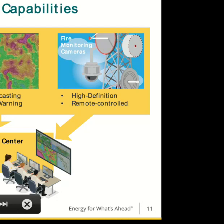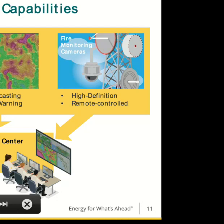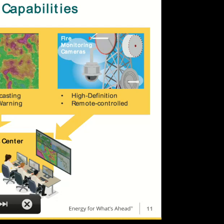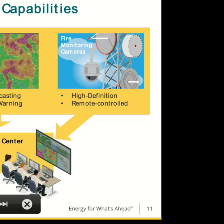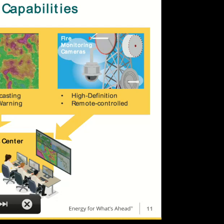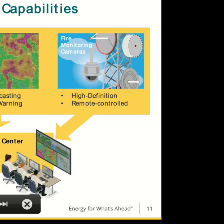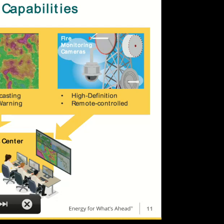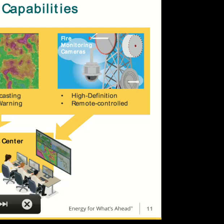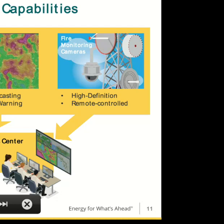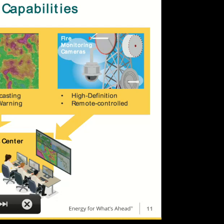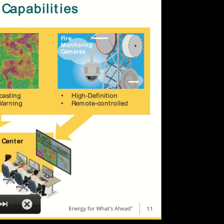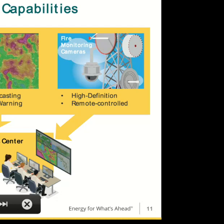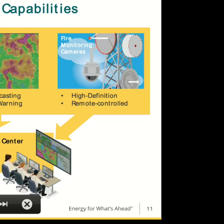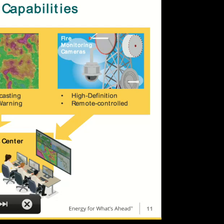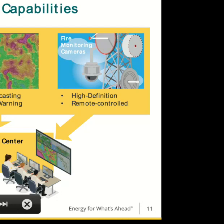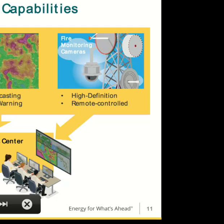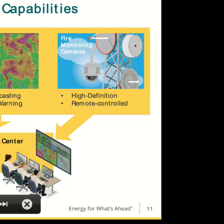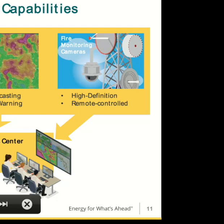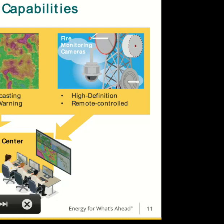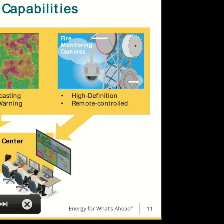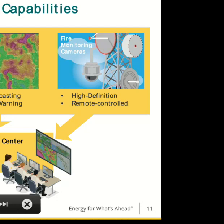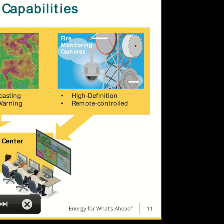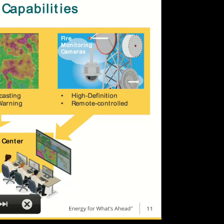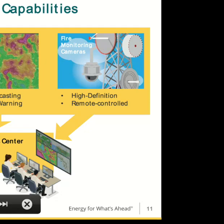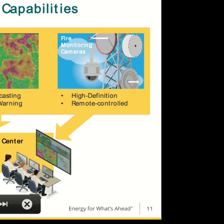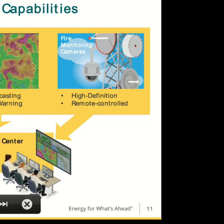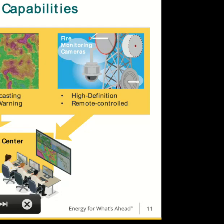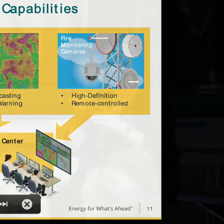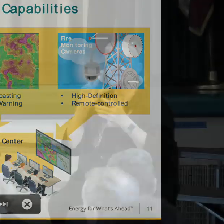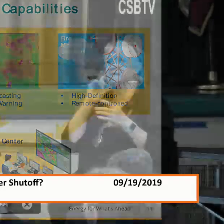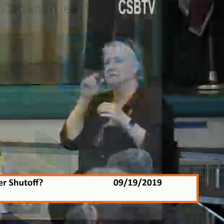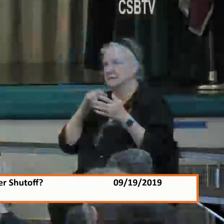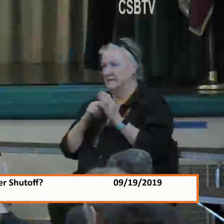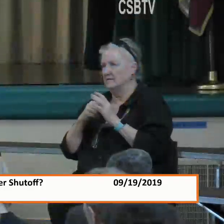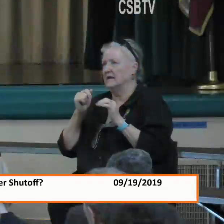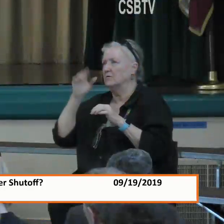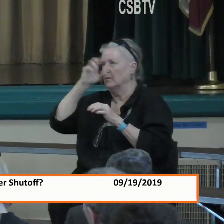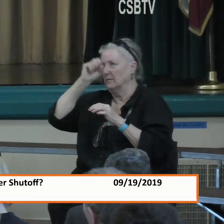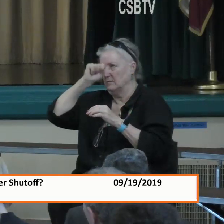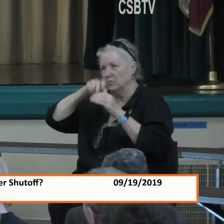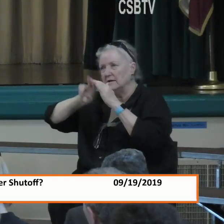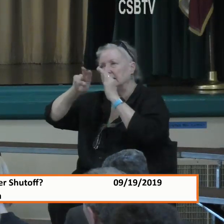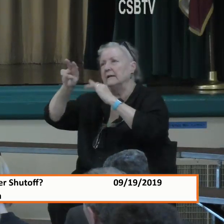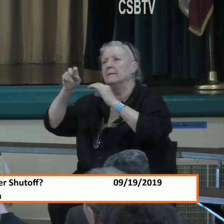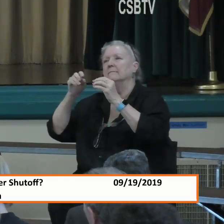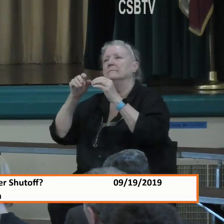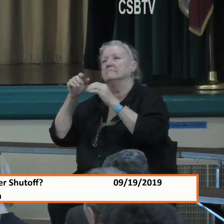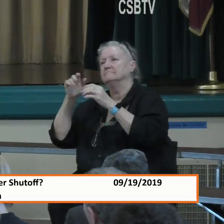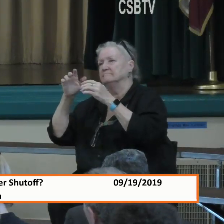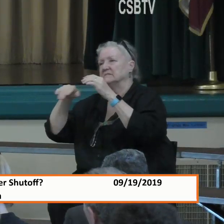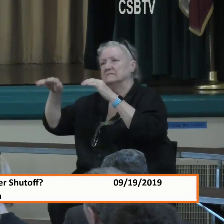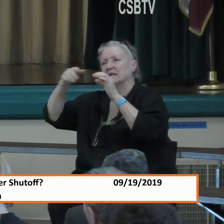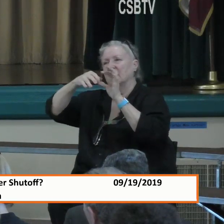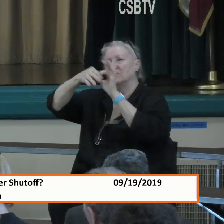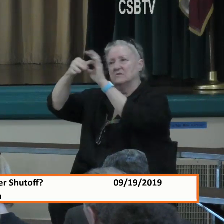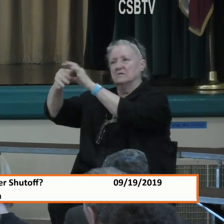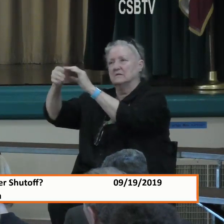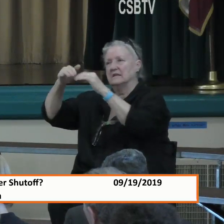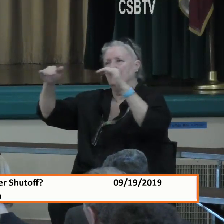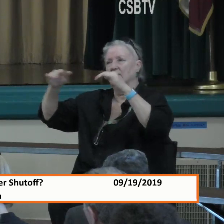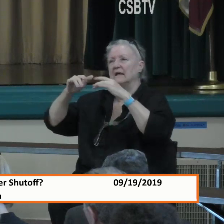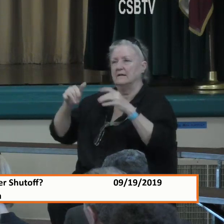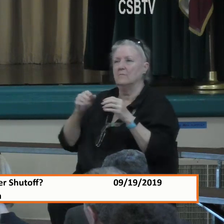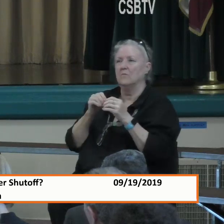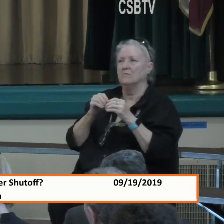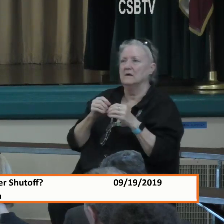data. This enables more accurate forecasting at the circuit level and increased understanding of current conditions. We currently have